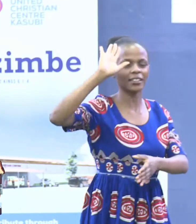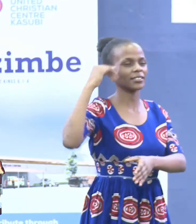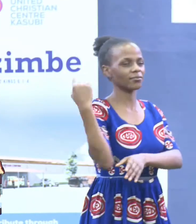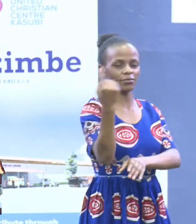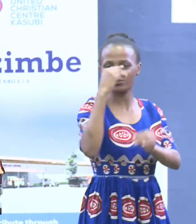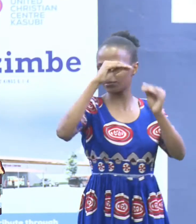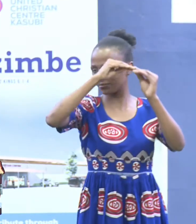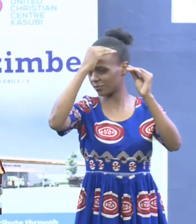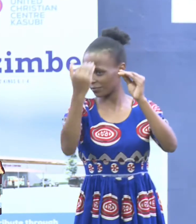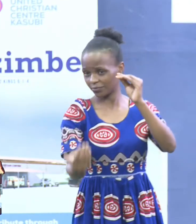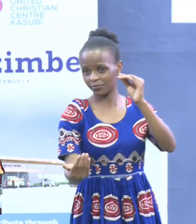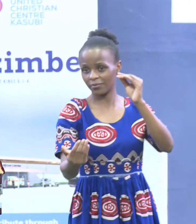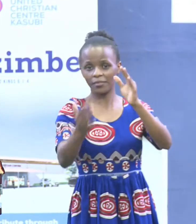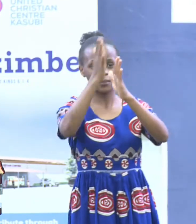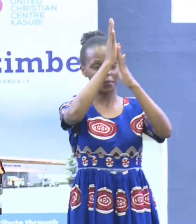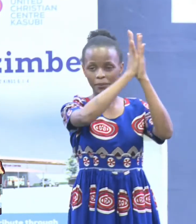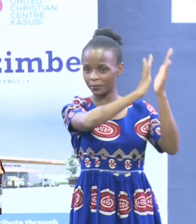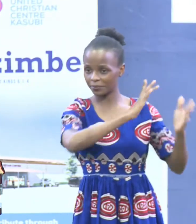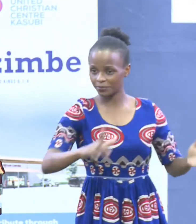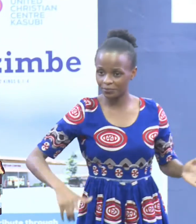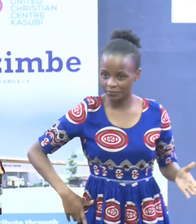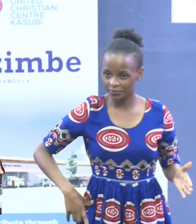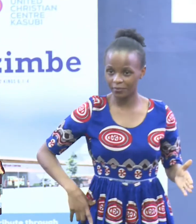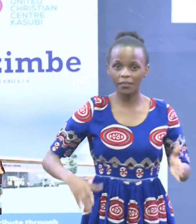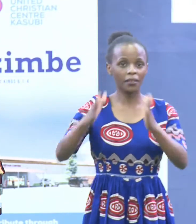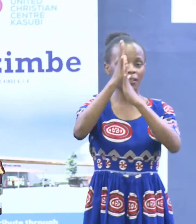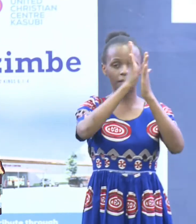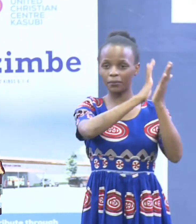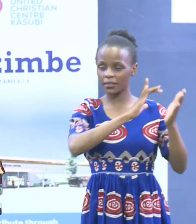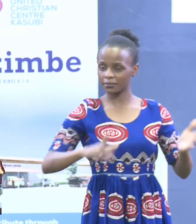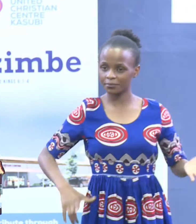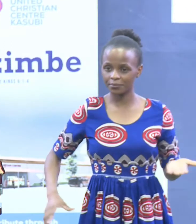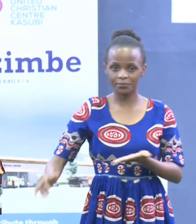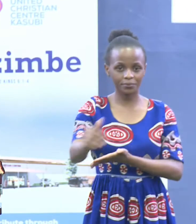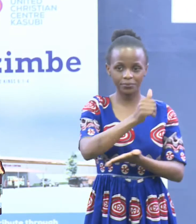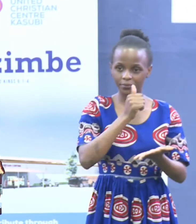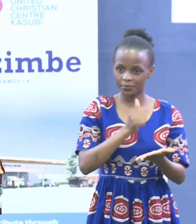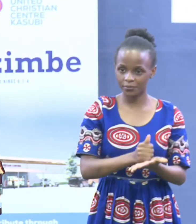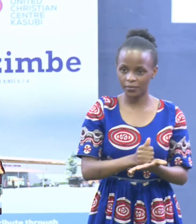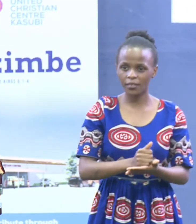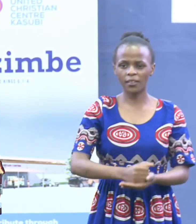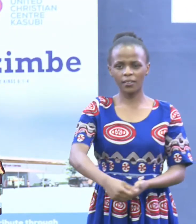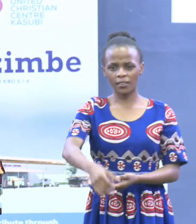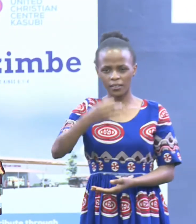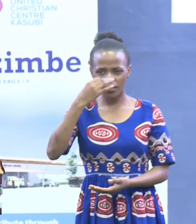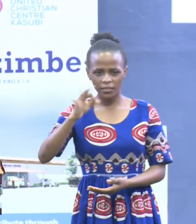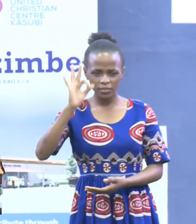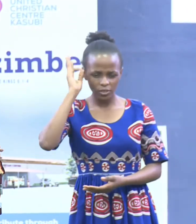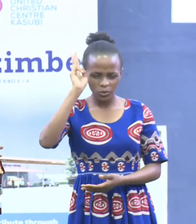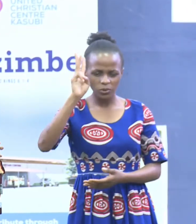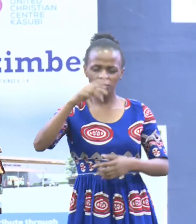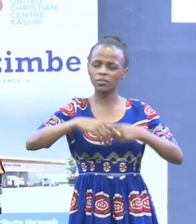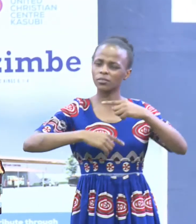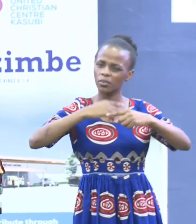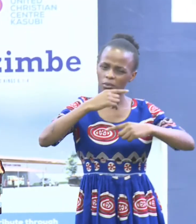He gave us the only son He had. Praise the Lord. Praise the Lord.